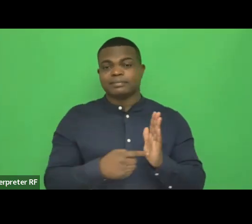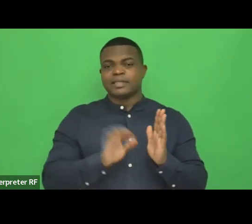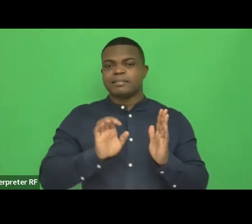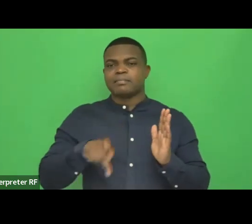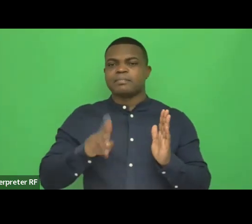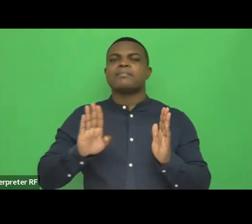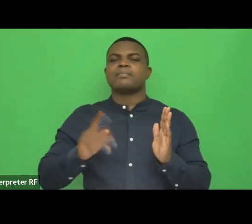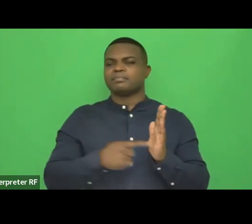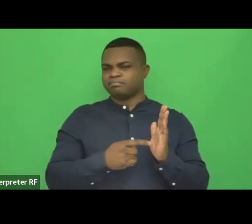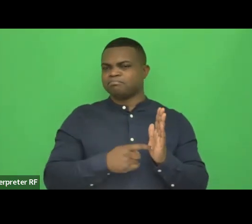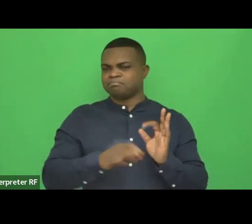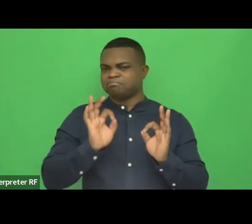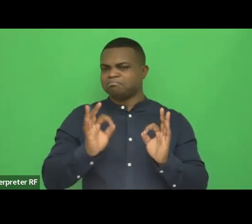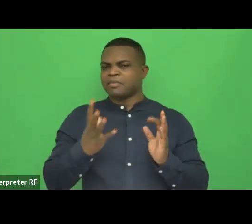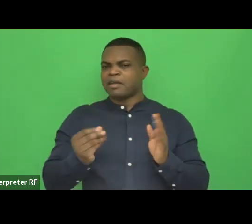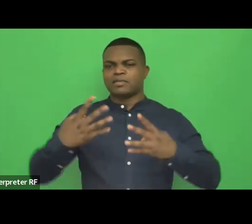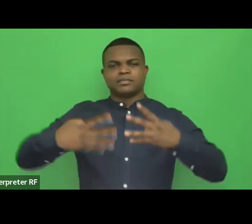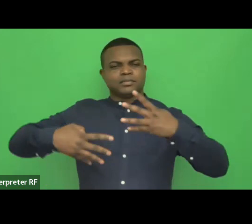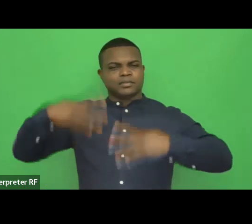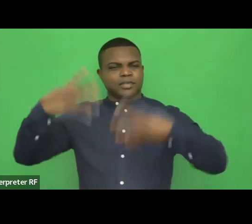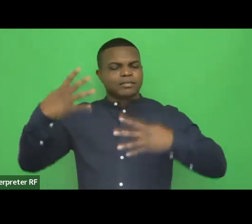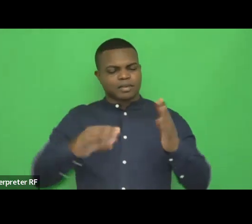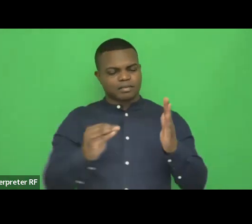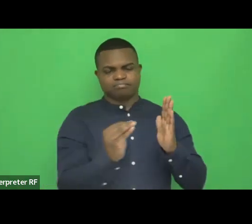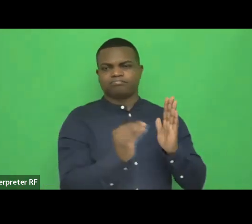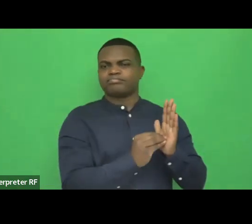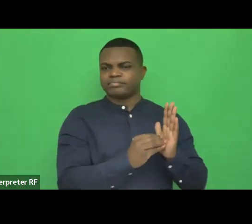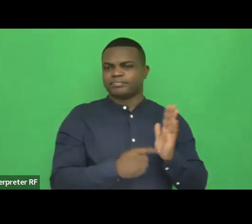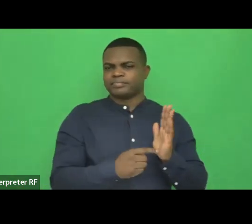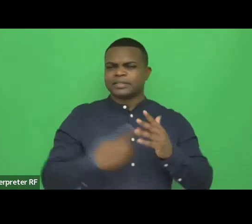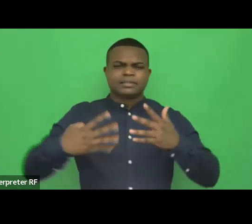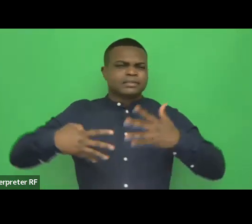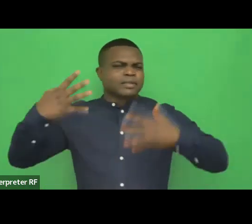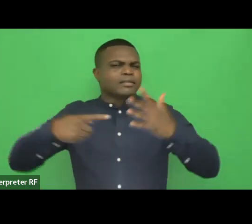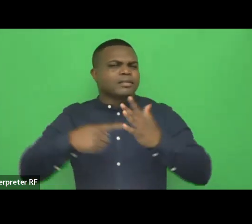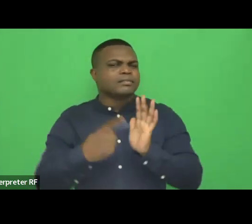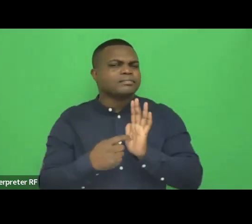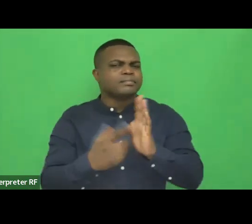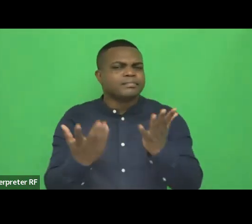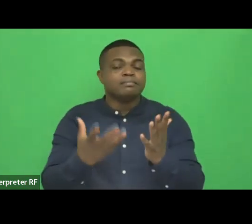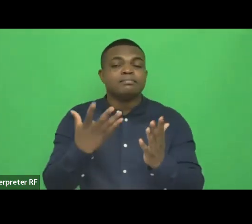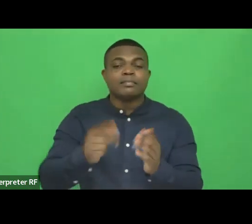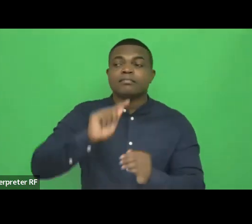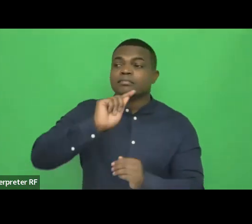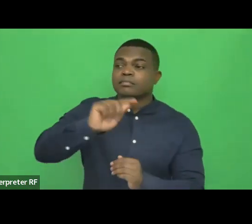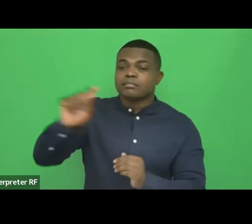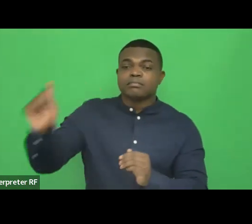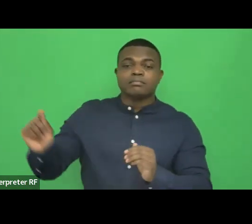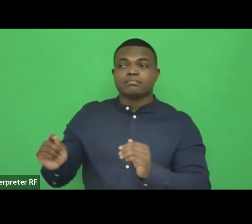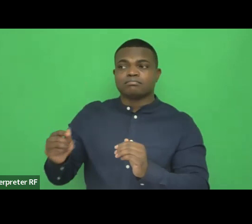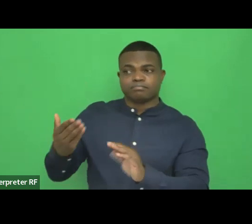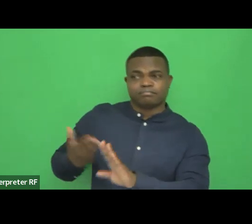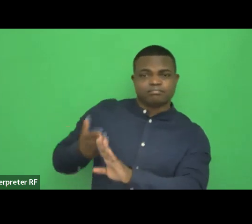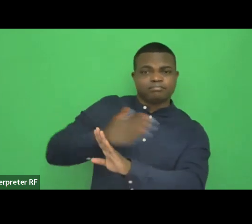EPUB publication can indicate whether it is screen reader friendly, for example. And indeed, the publisher may